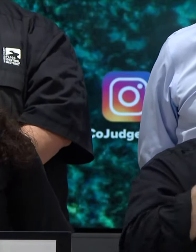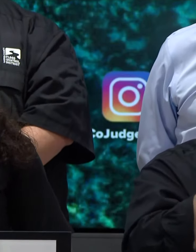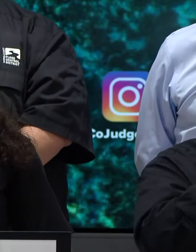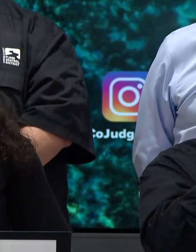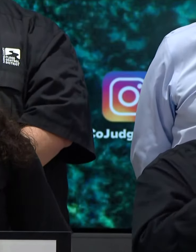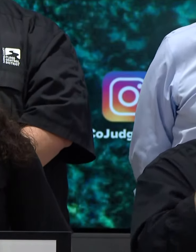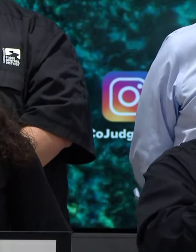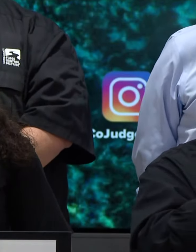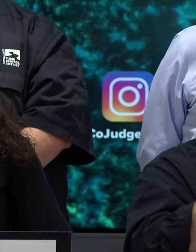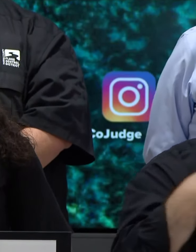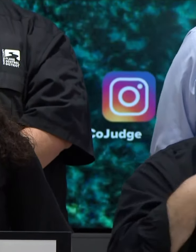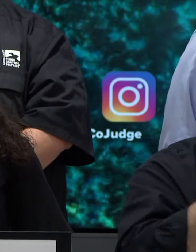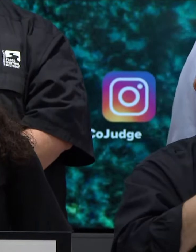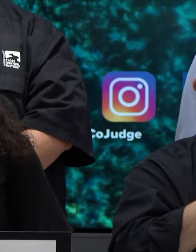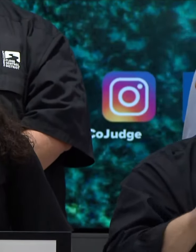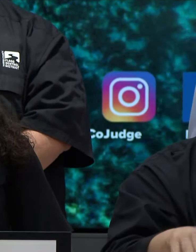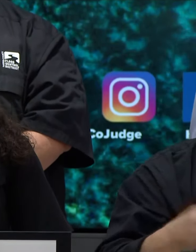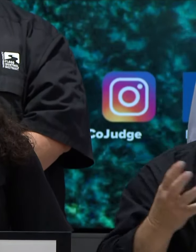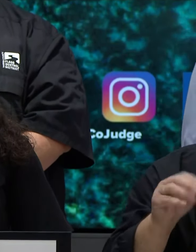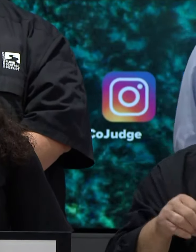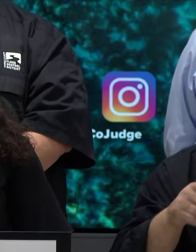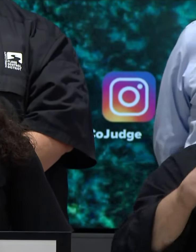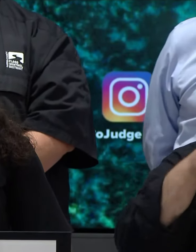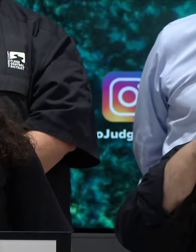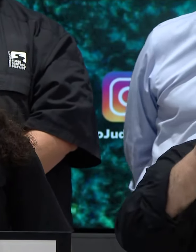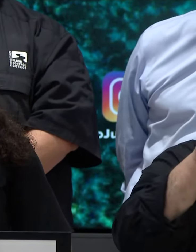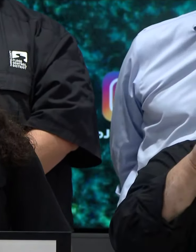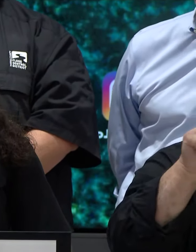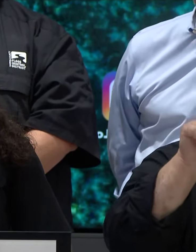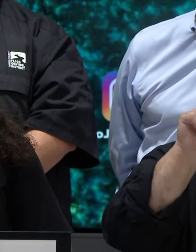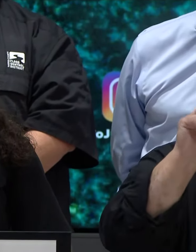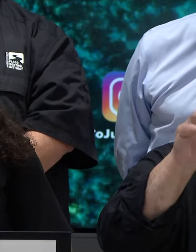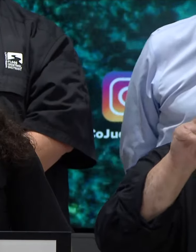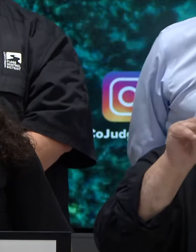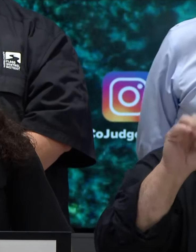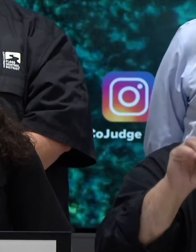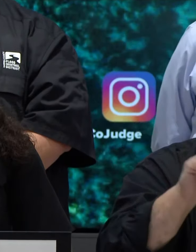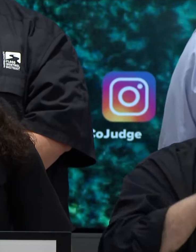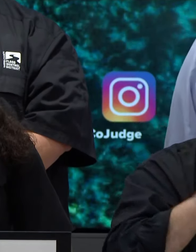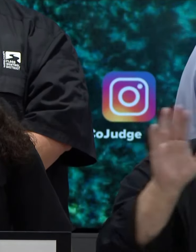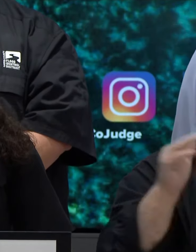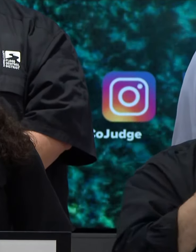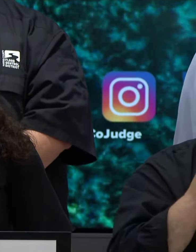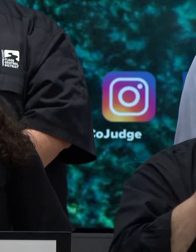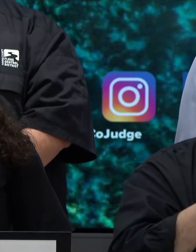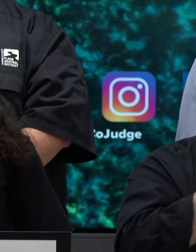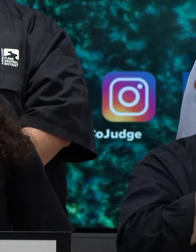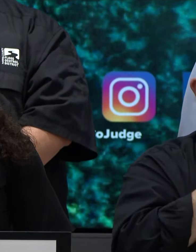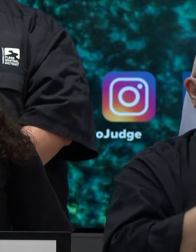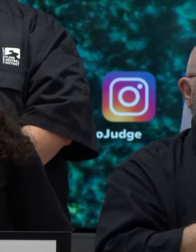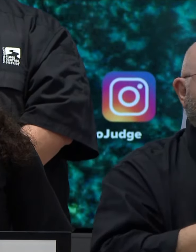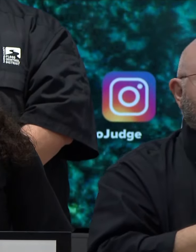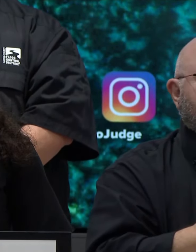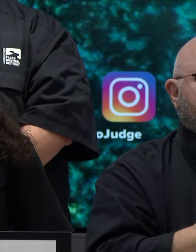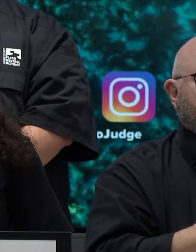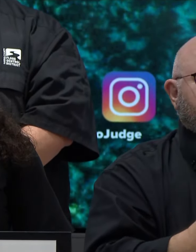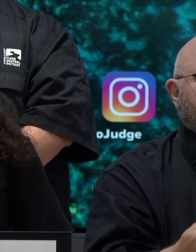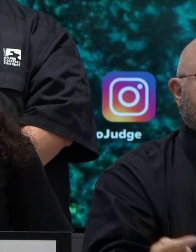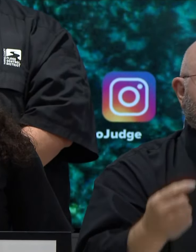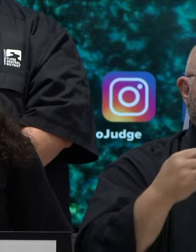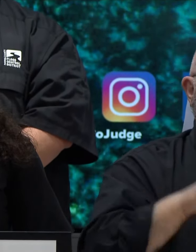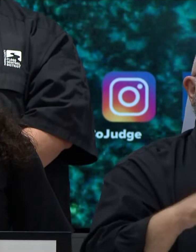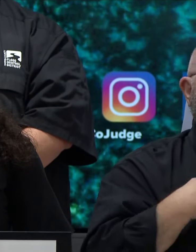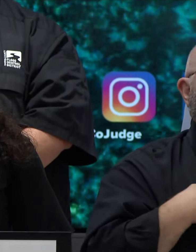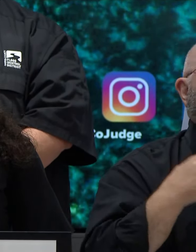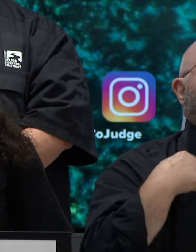in Spanish, and then I'll give an opportunity to Paul Locke and his colleague here to speak. Let me go back to my